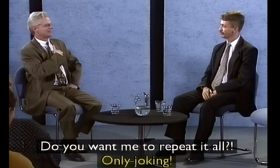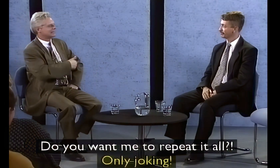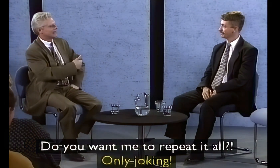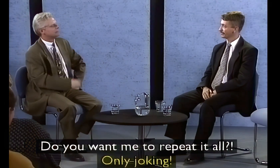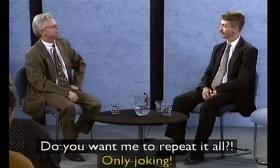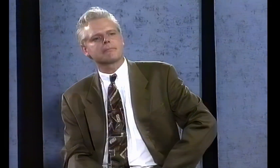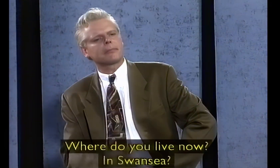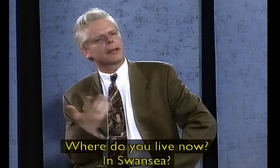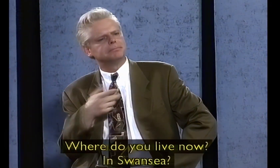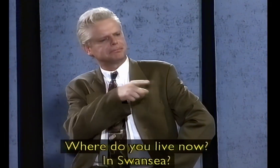Okay.